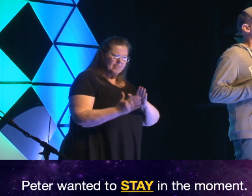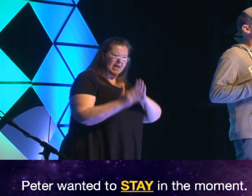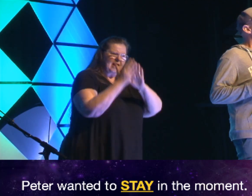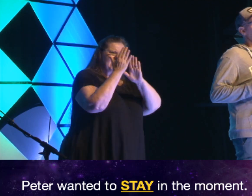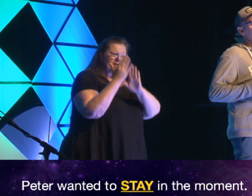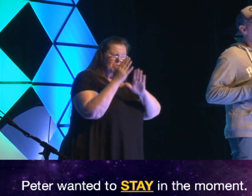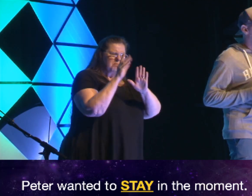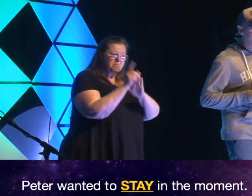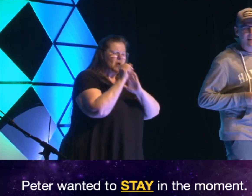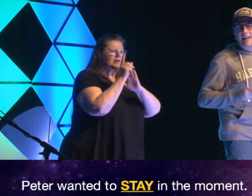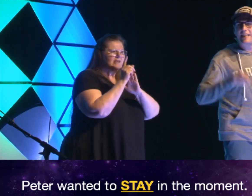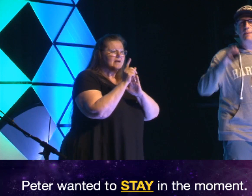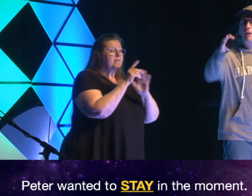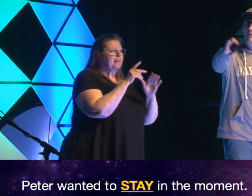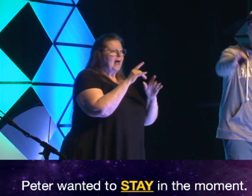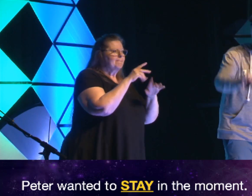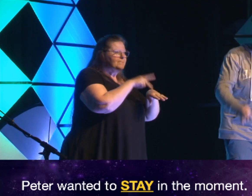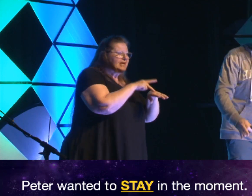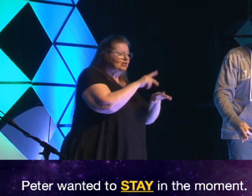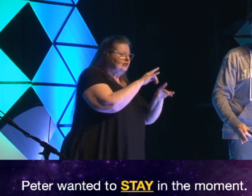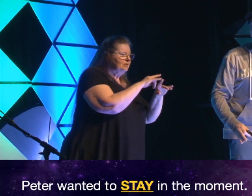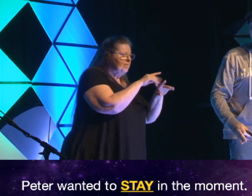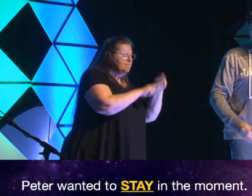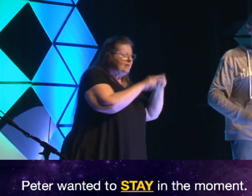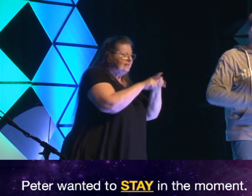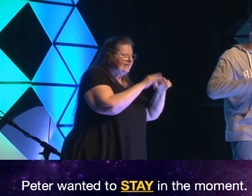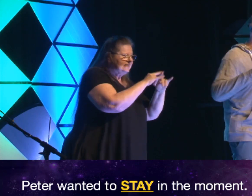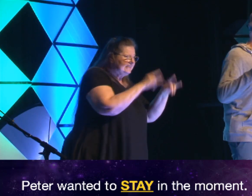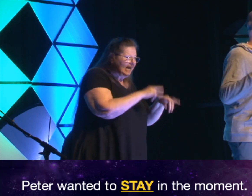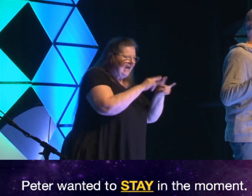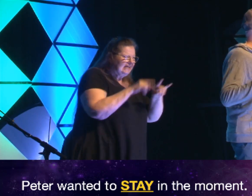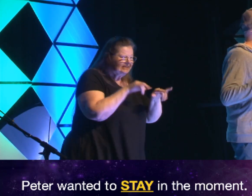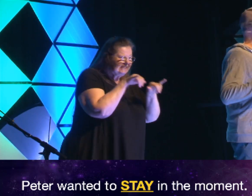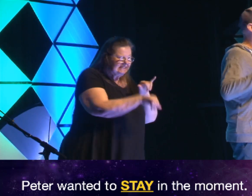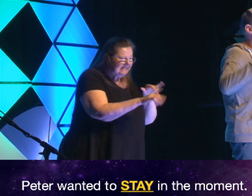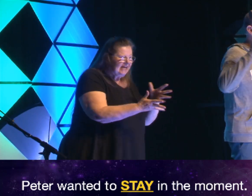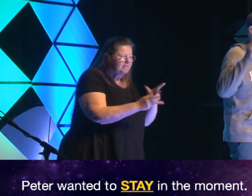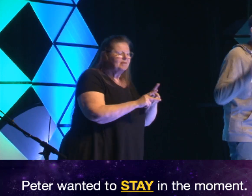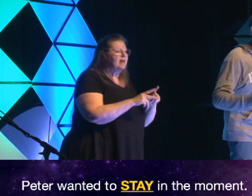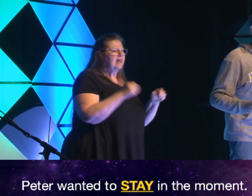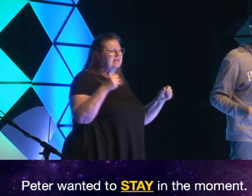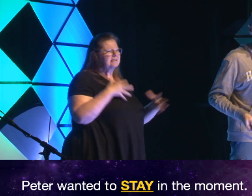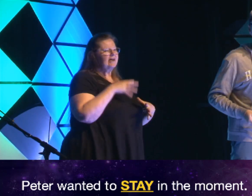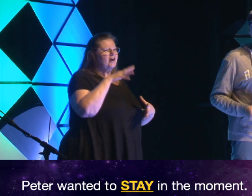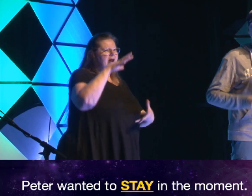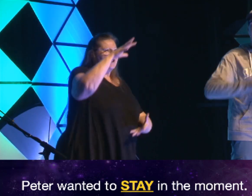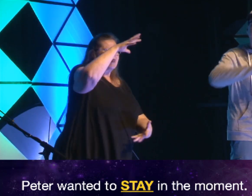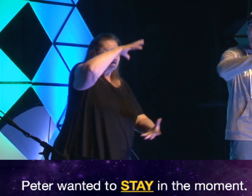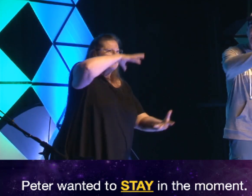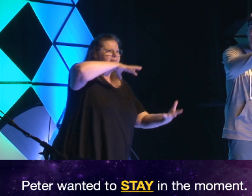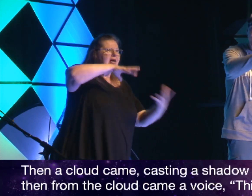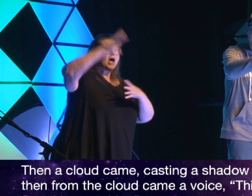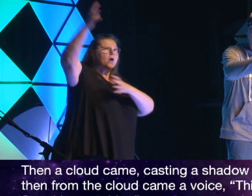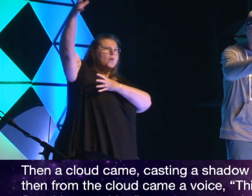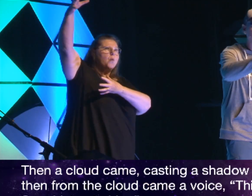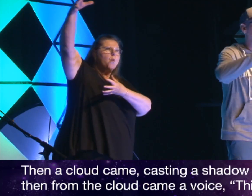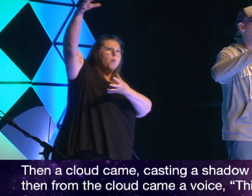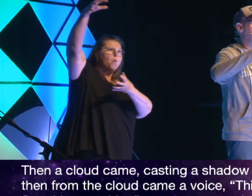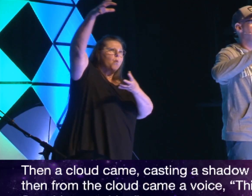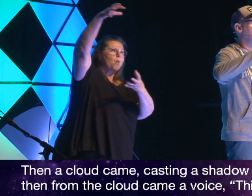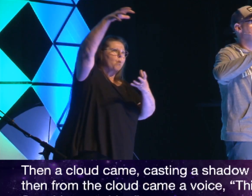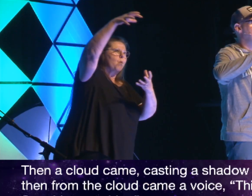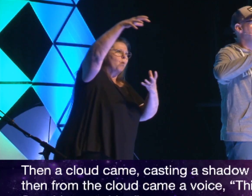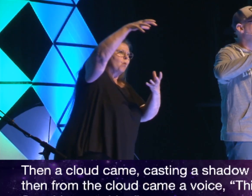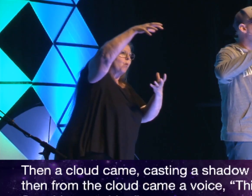Peter's trying to build tents and keep everybody there, and he's scared to death, says that a cloud came and it cast a shadow over